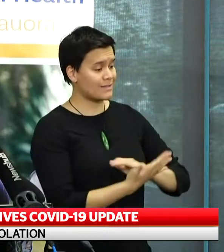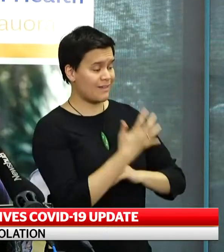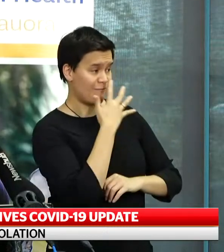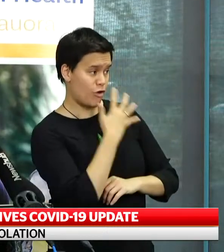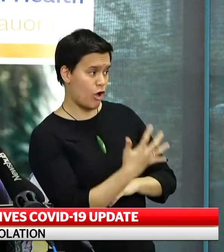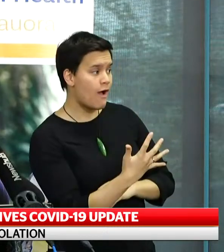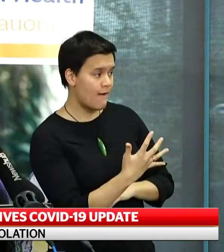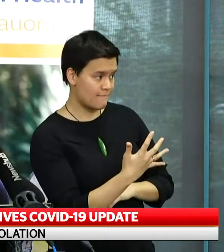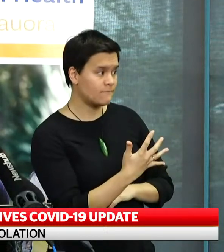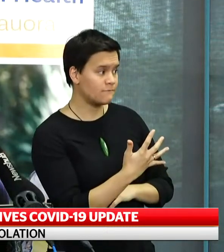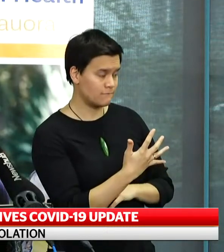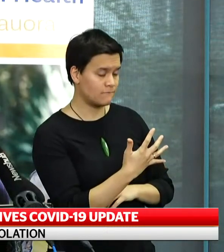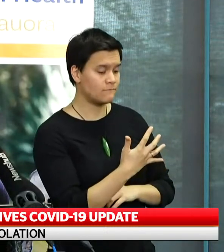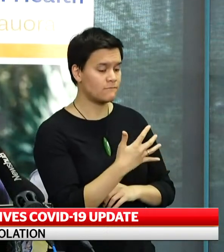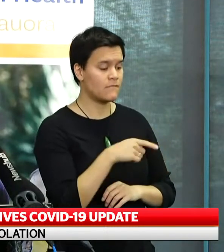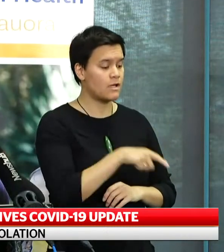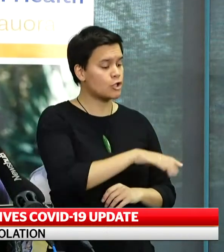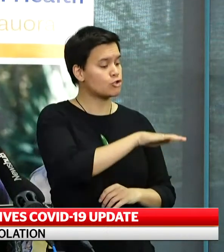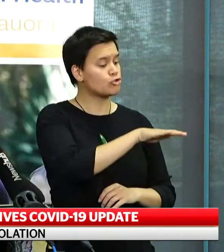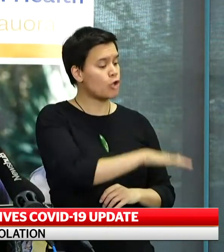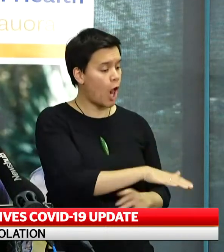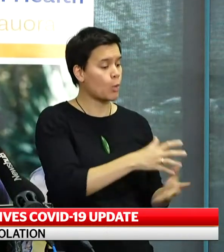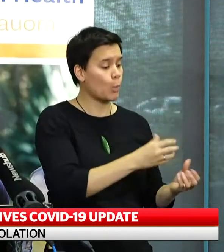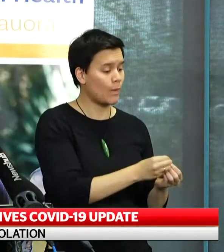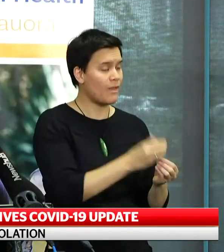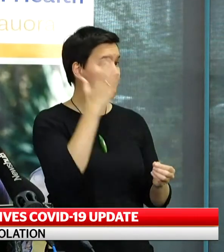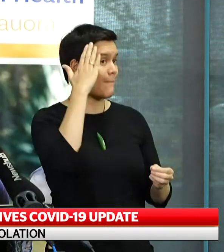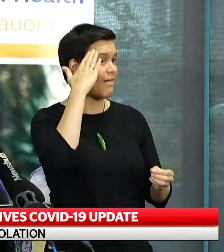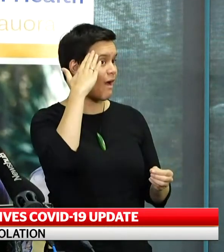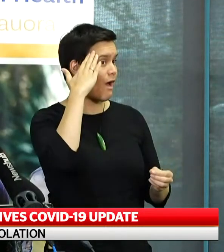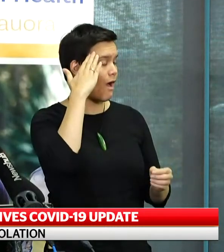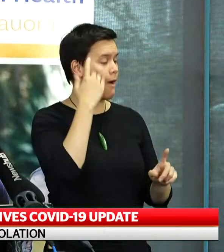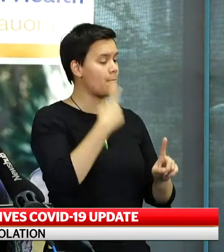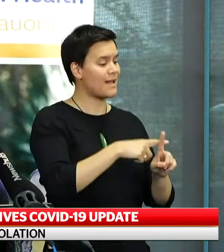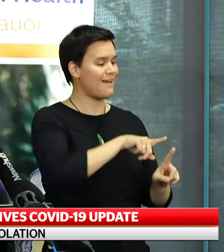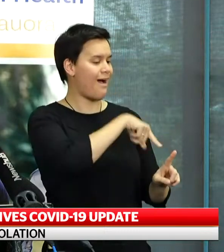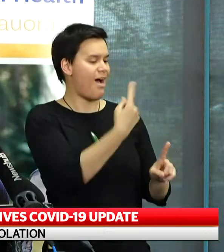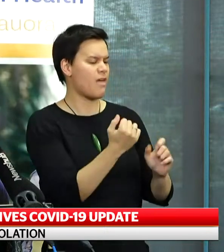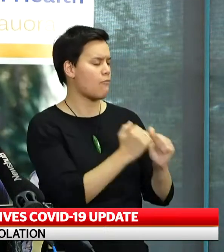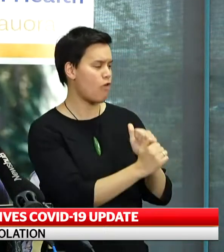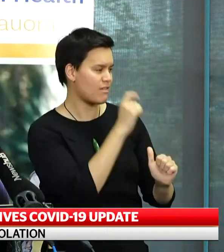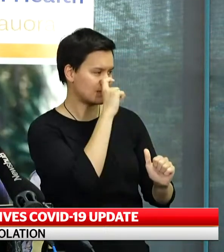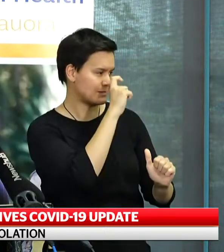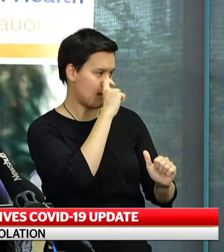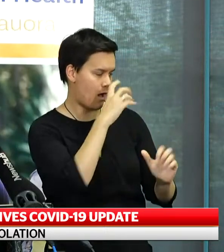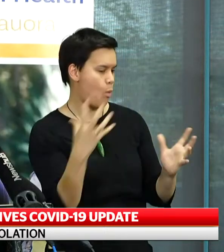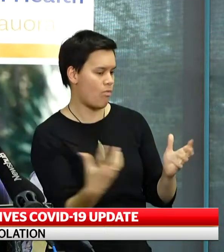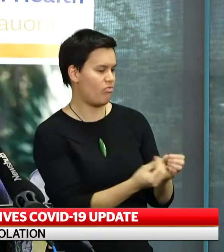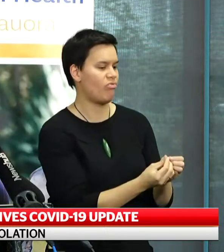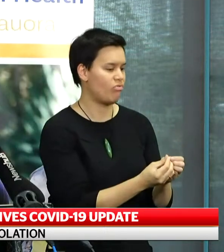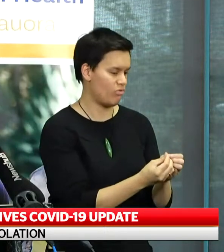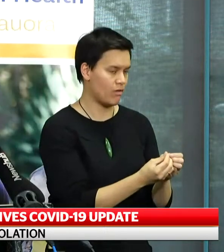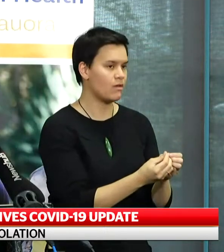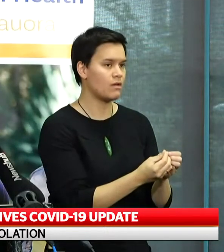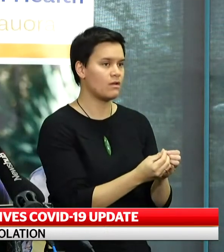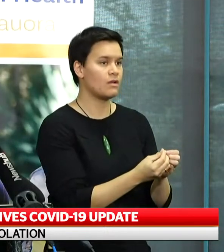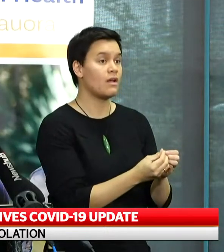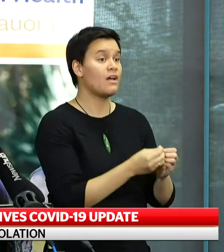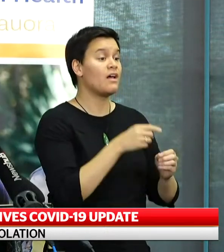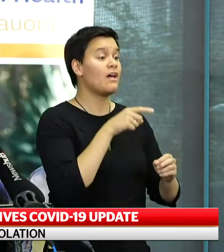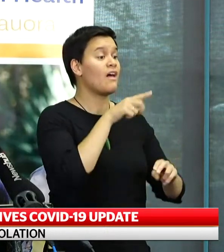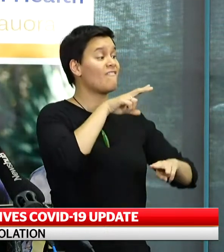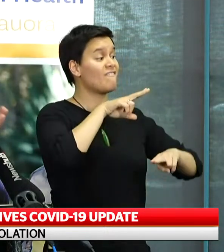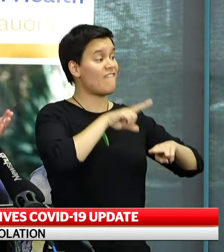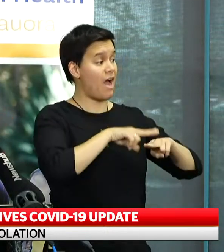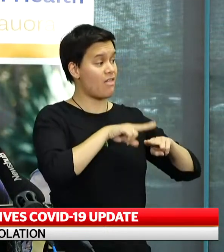who the child was travelling with mother and another under 5-year-old sibling, and the other parent in that